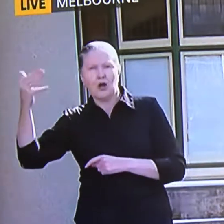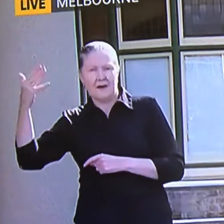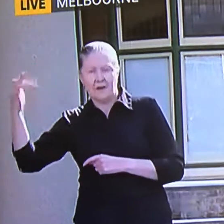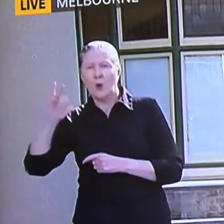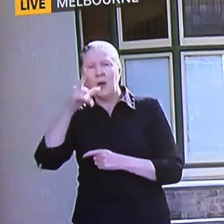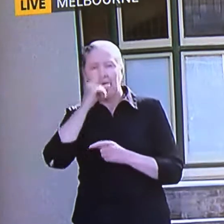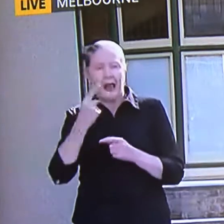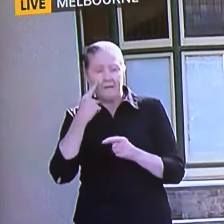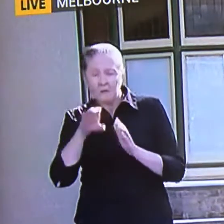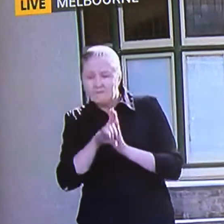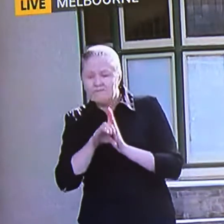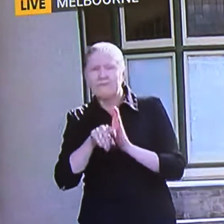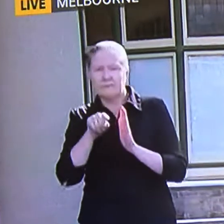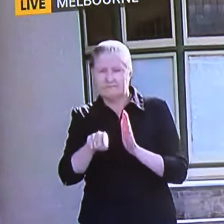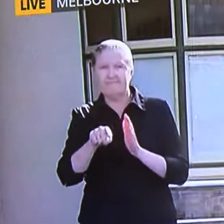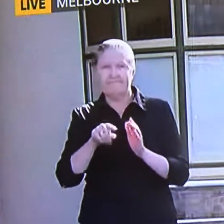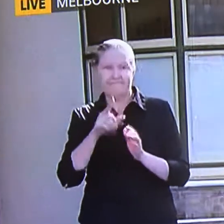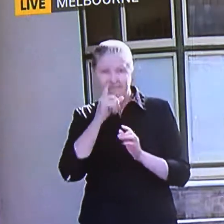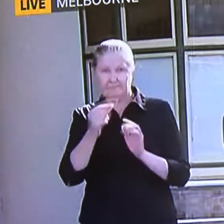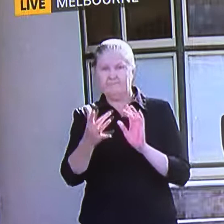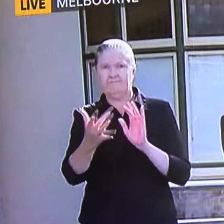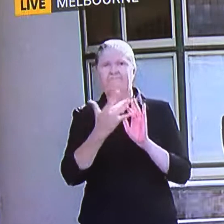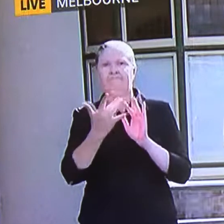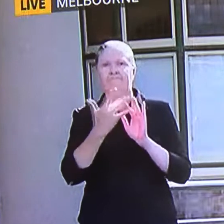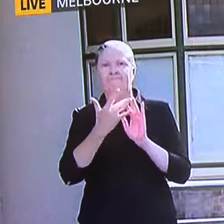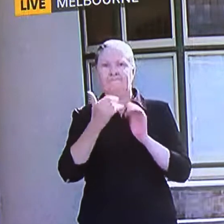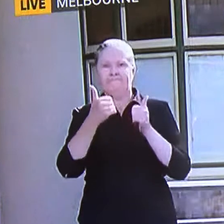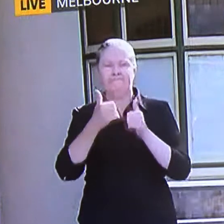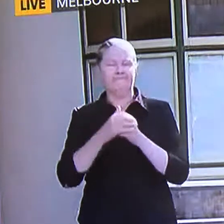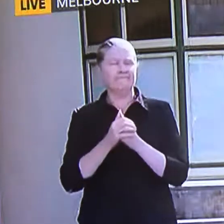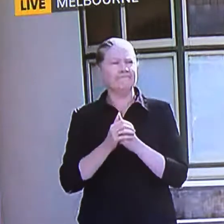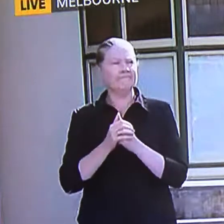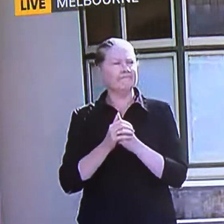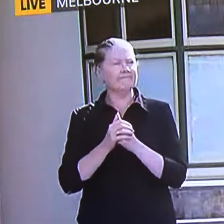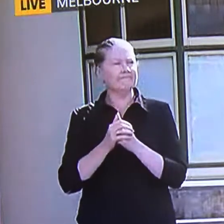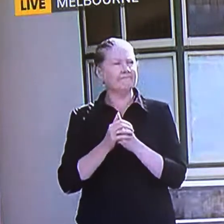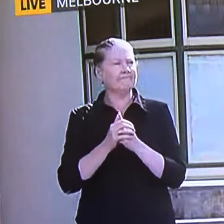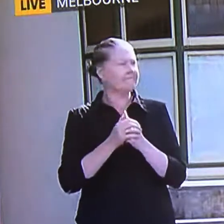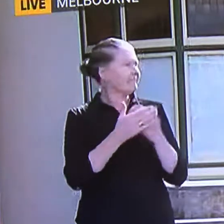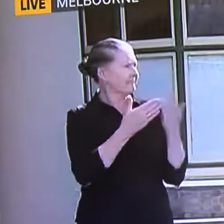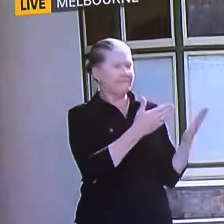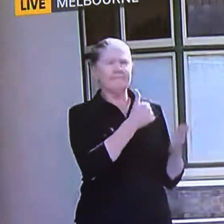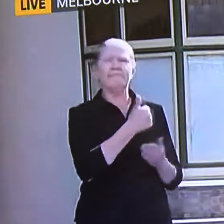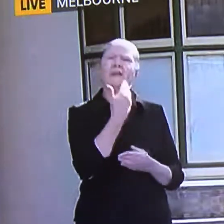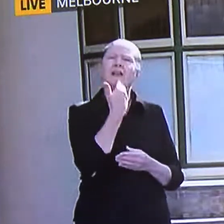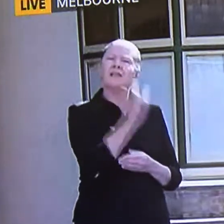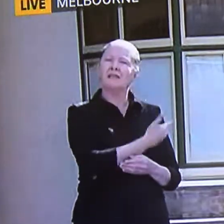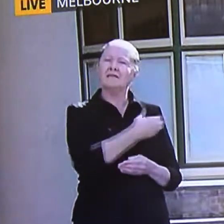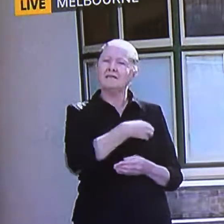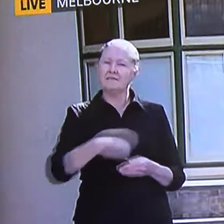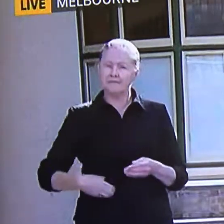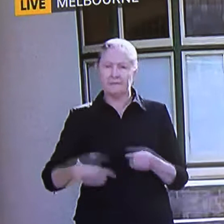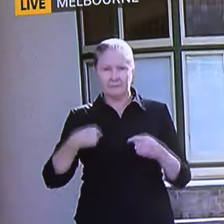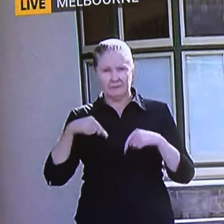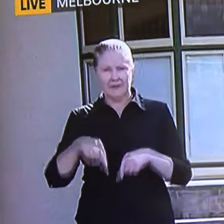donateblood.com.au. Thank you. Sharon? Thank you, Minister. I'm here